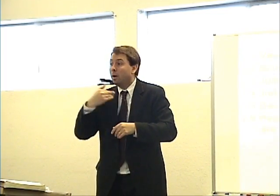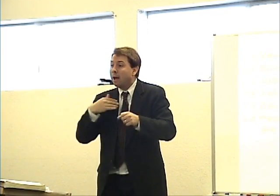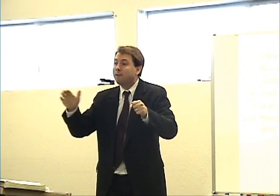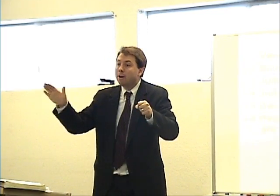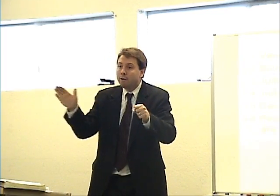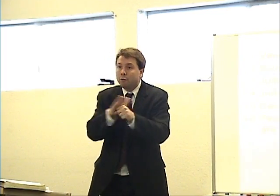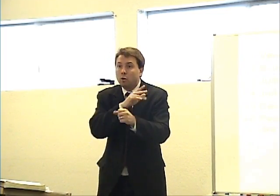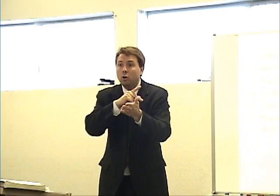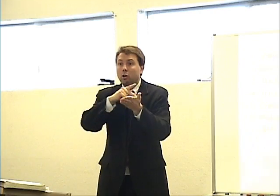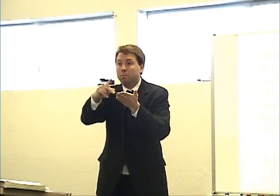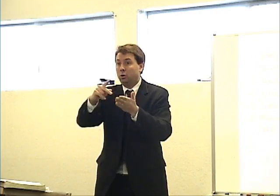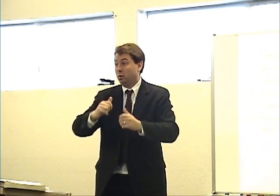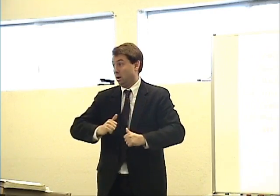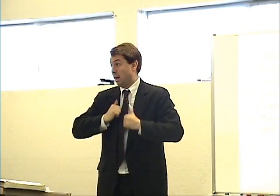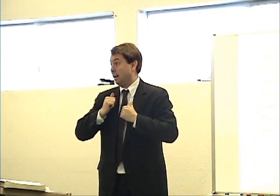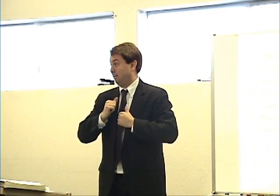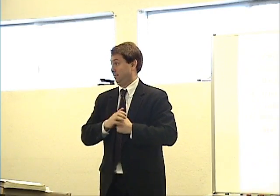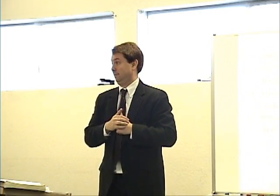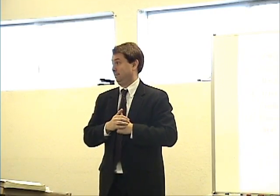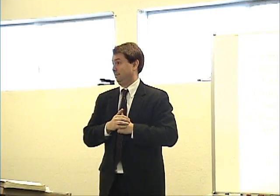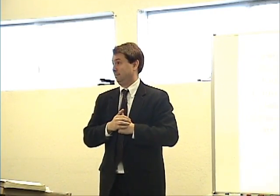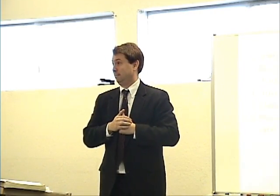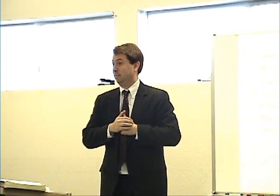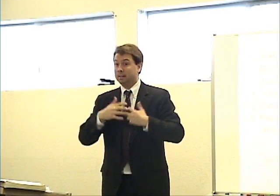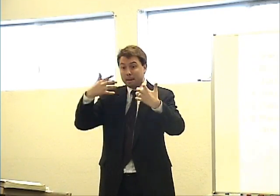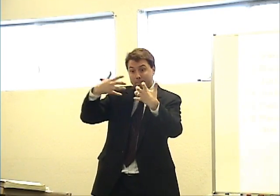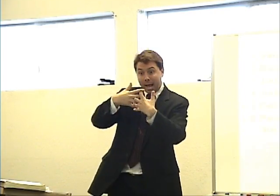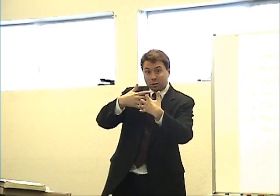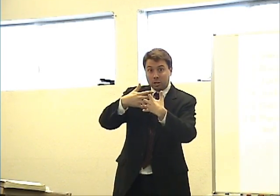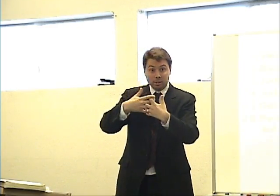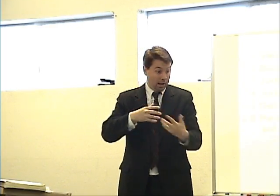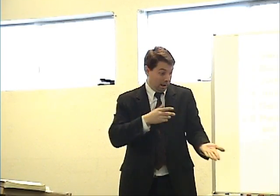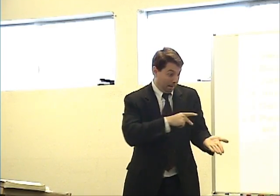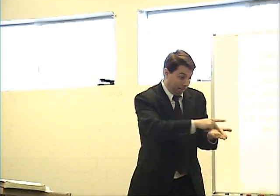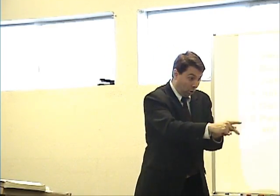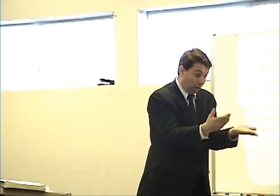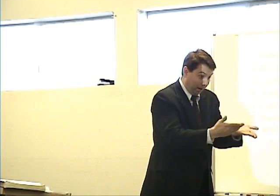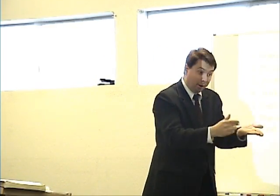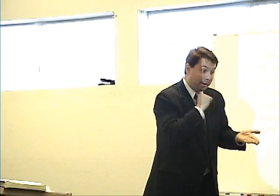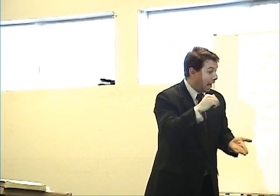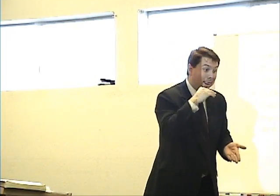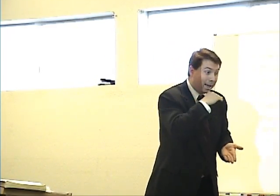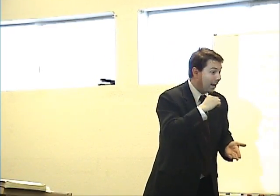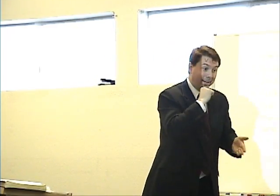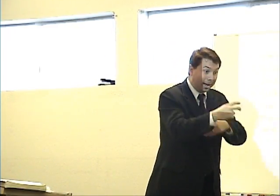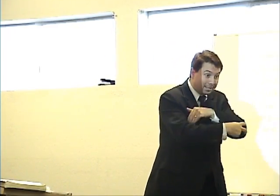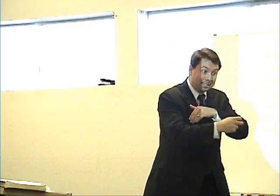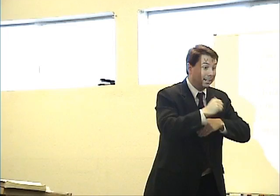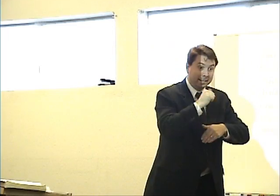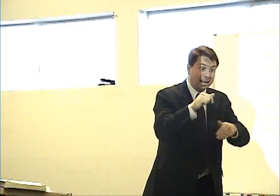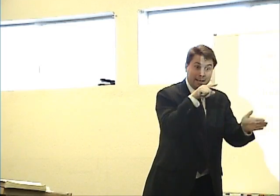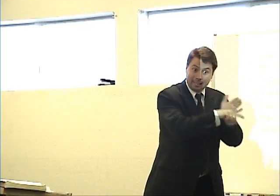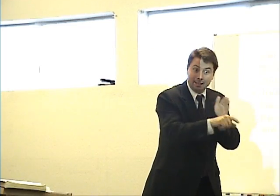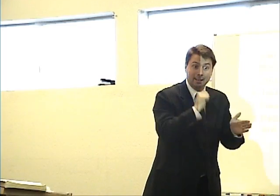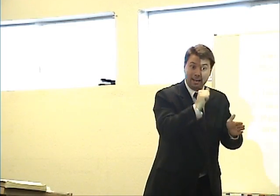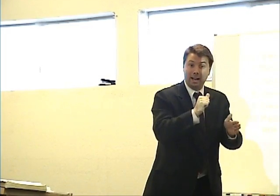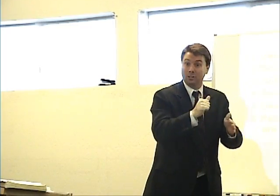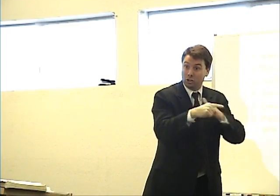have full pure life that matches, pure here, not lying, not stealing, not killing, not